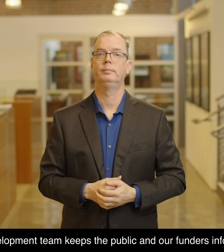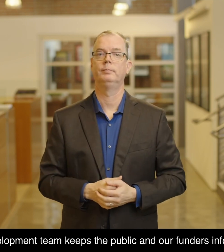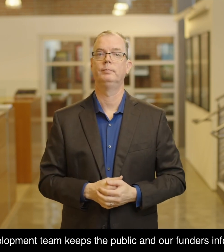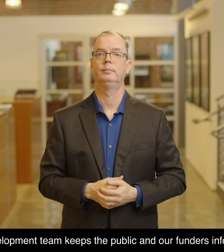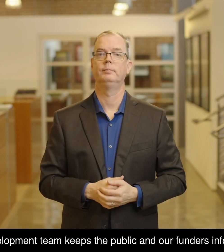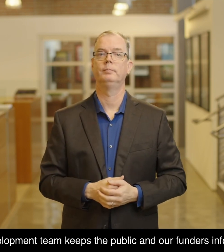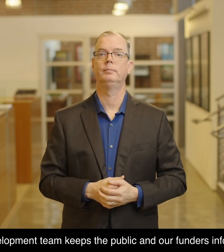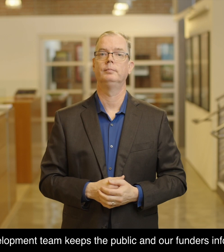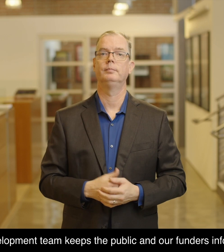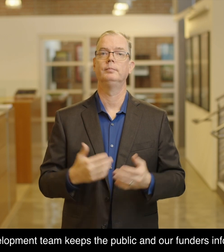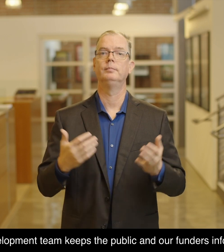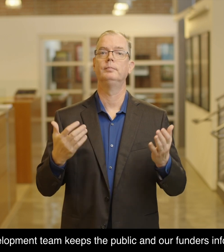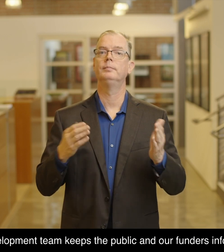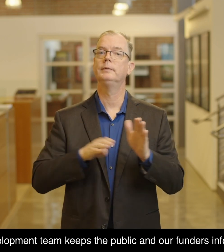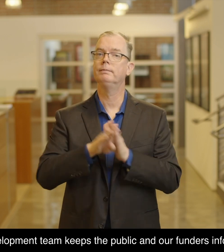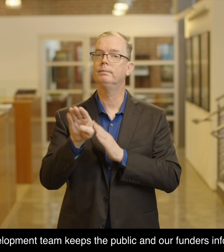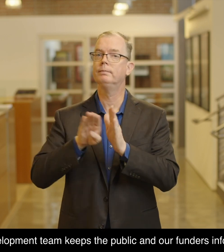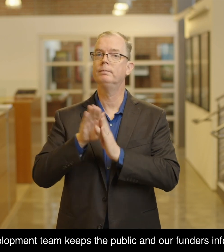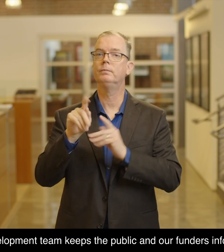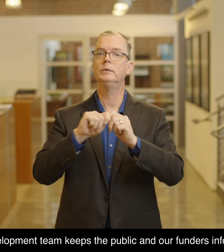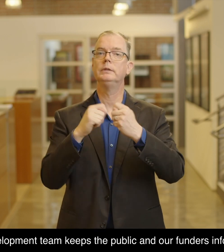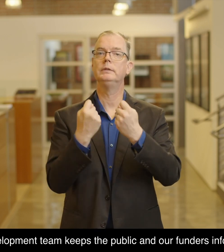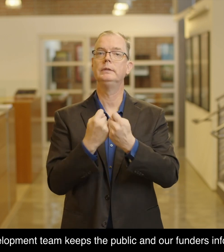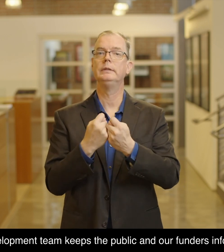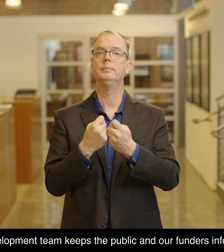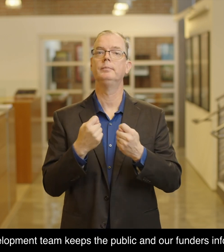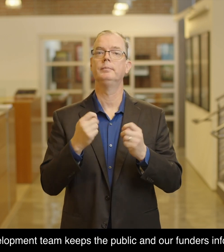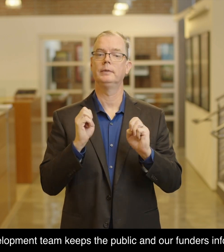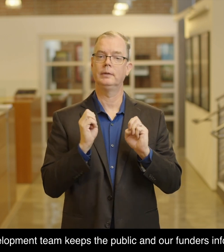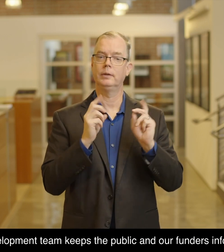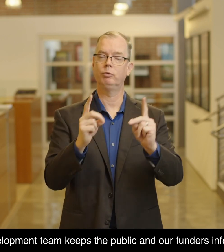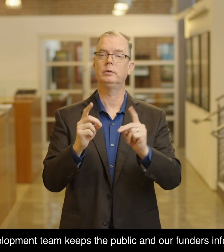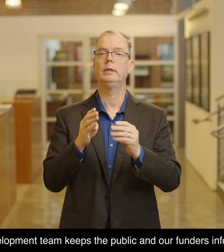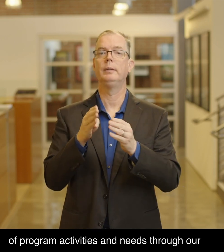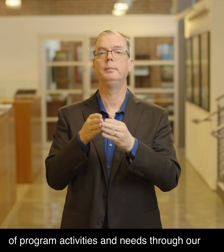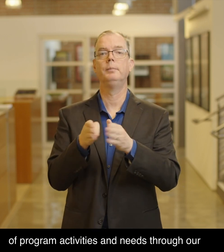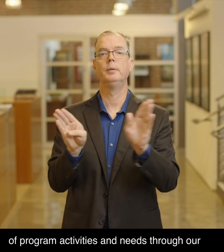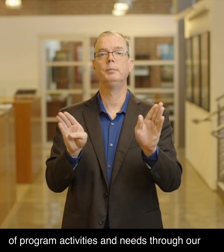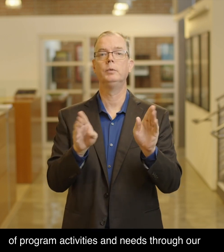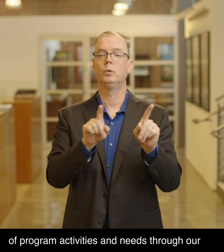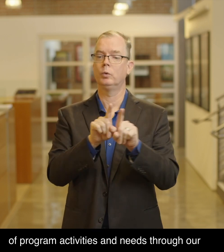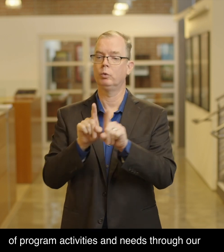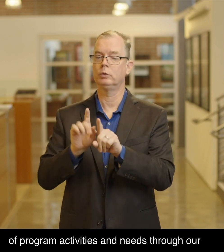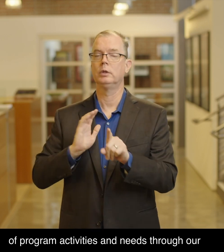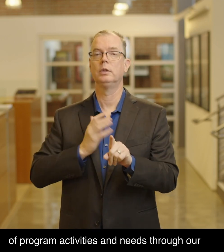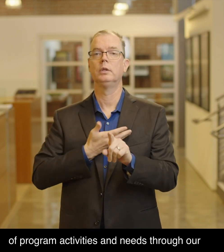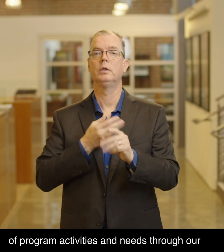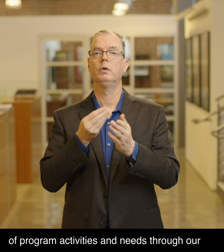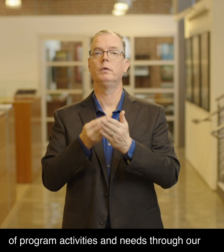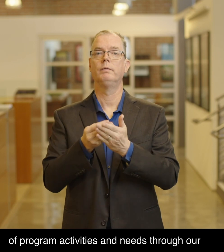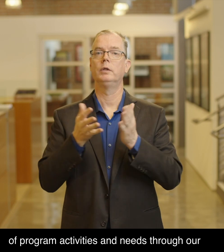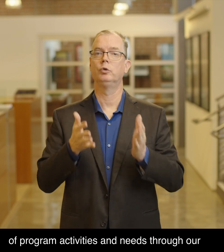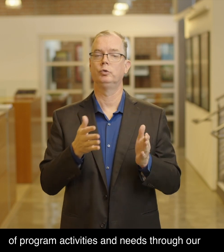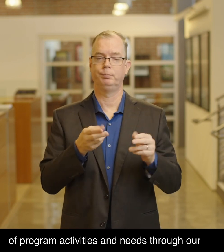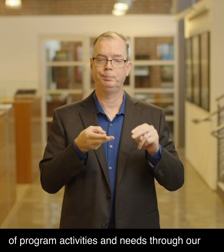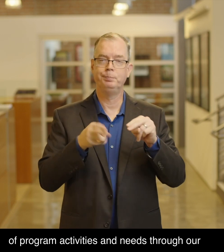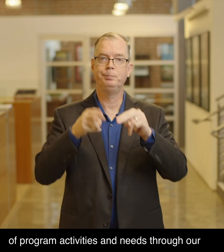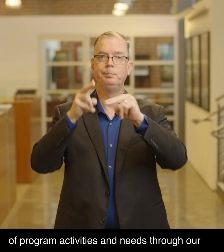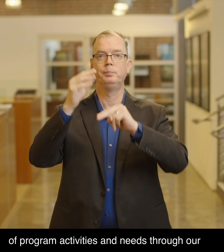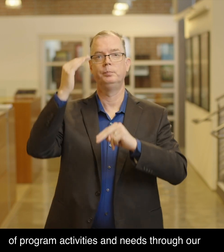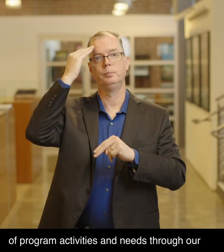The development team keeps the public and our funders informed of program activities and